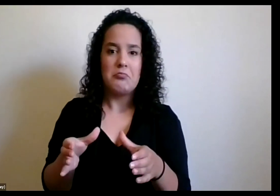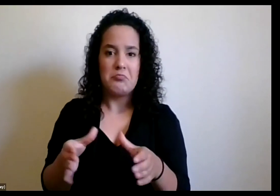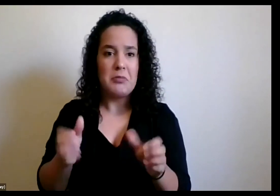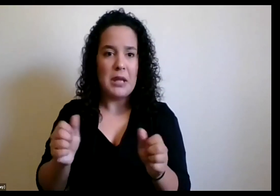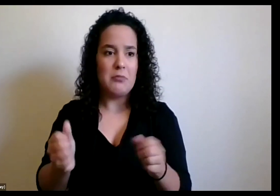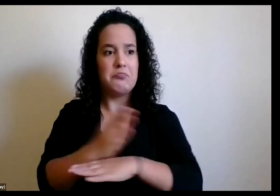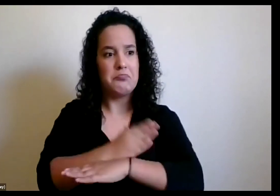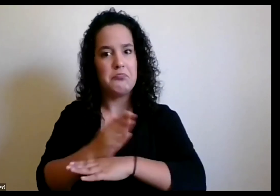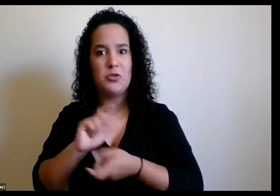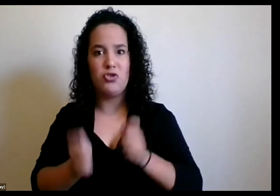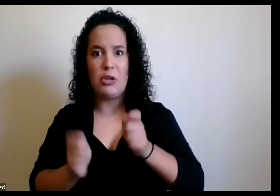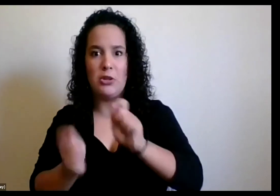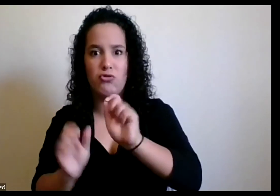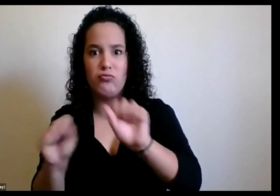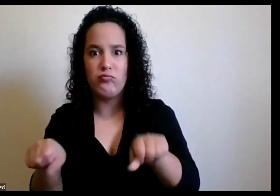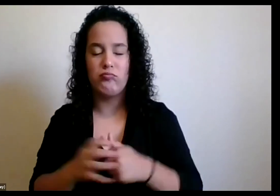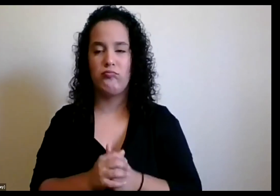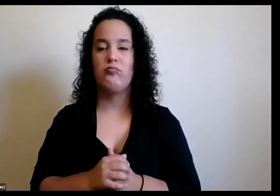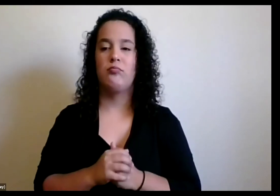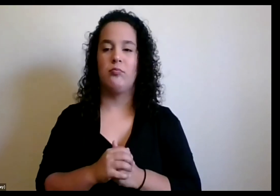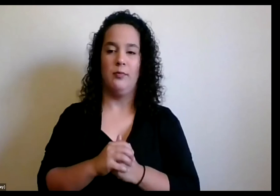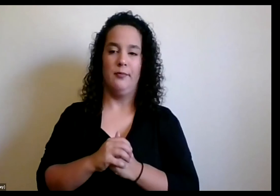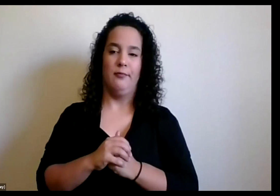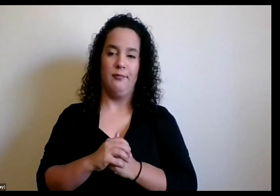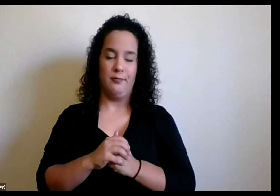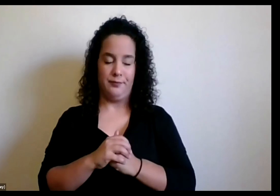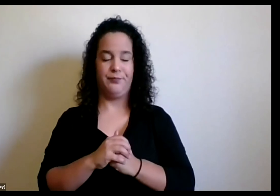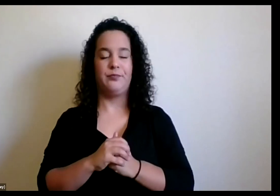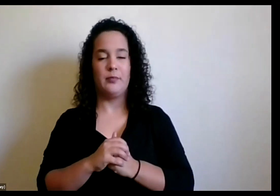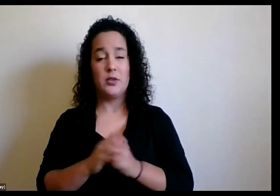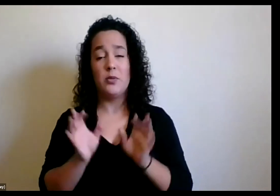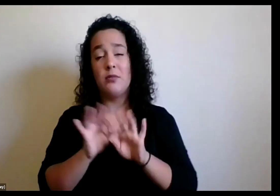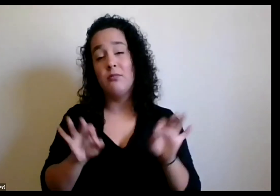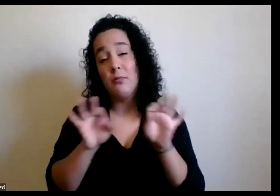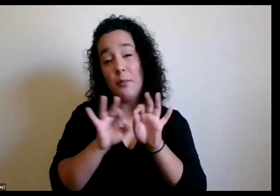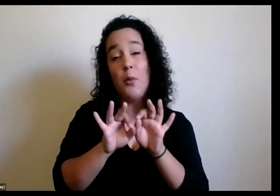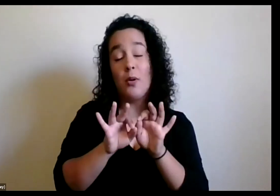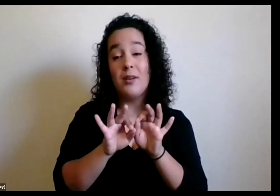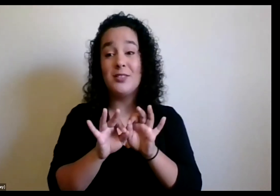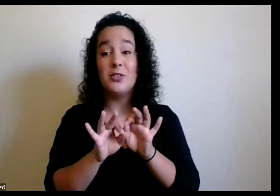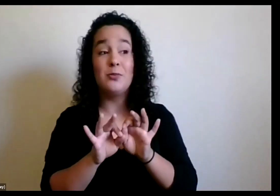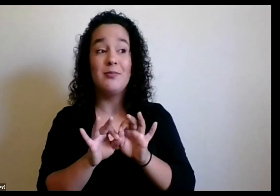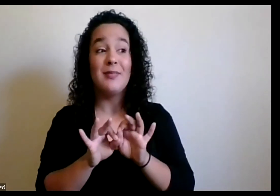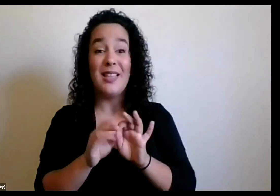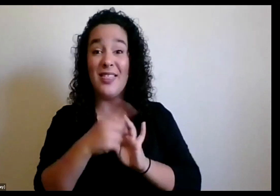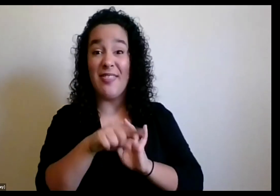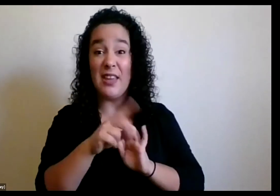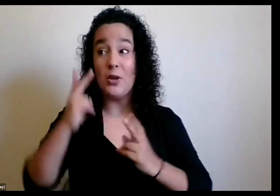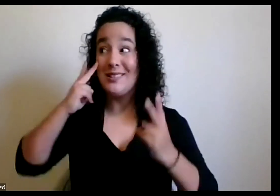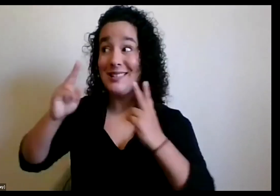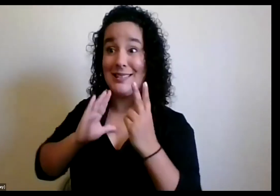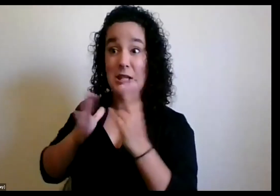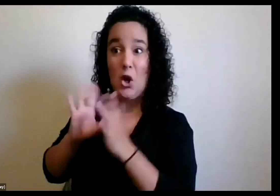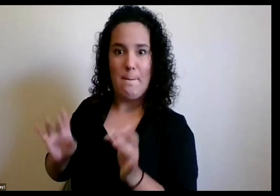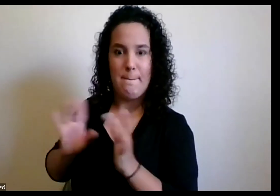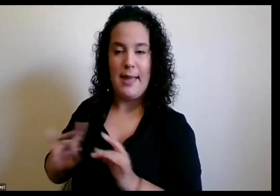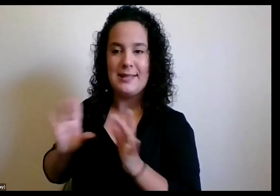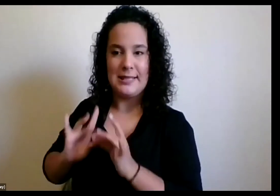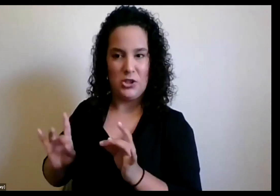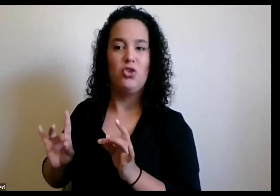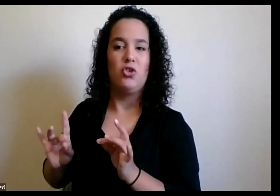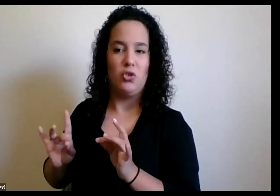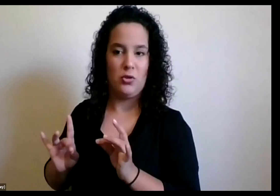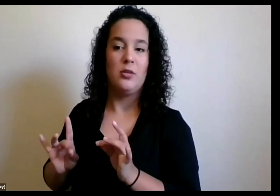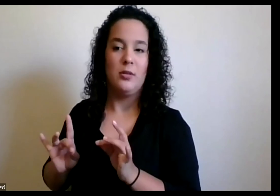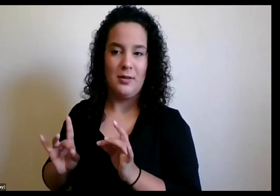place to some extent. And so the repetition of hearing our message, of diffusing our message so that